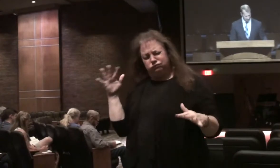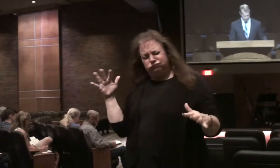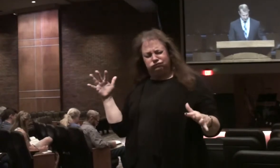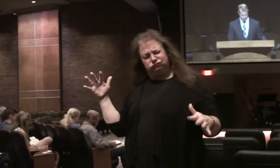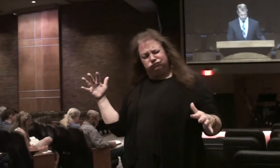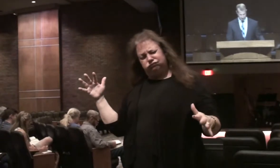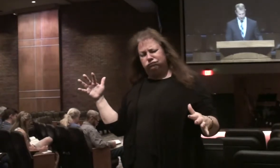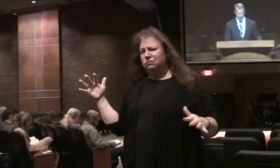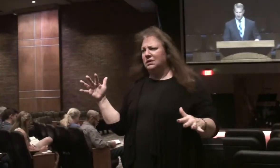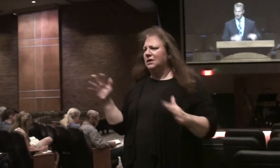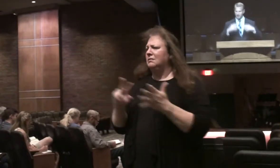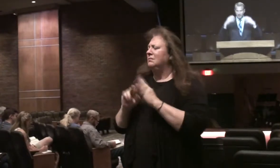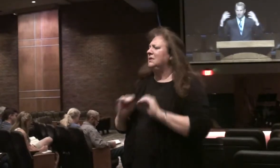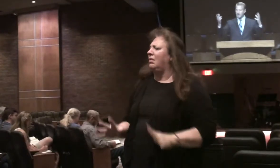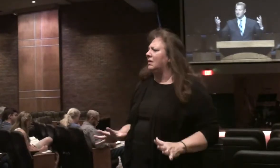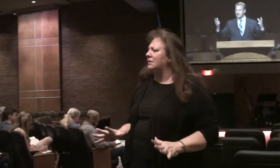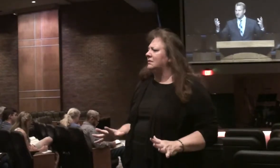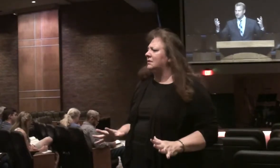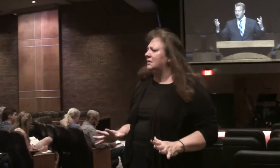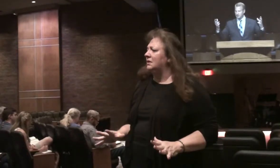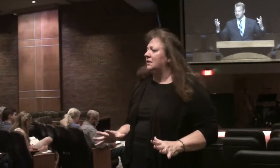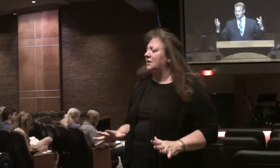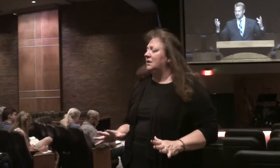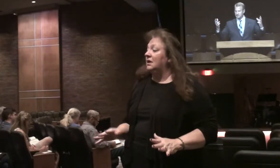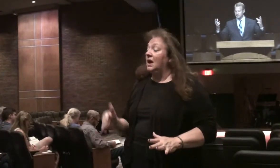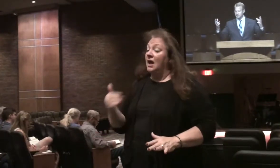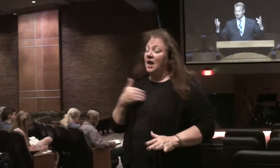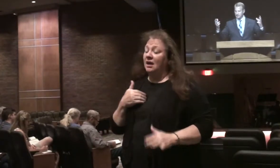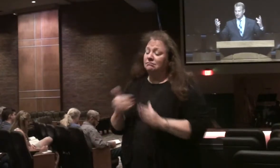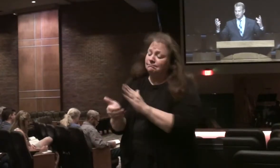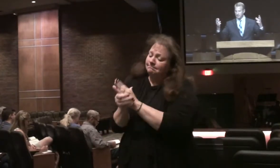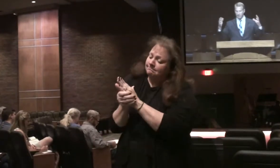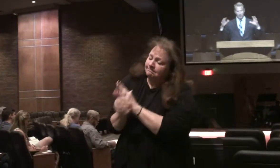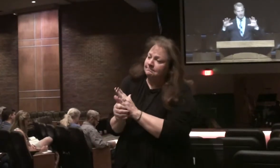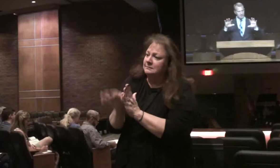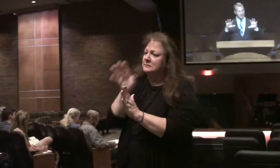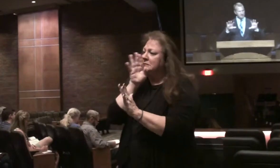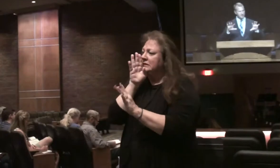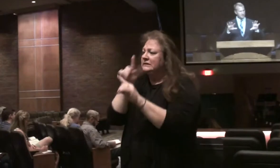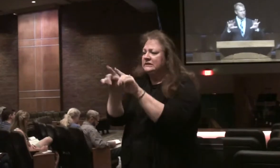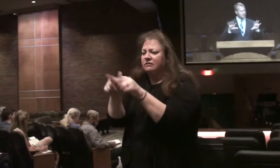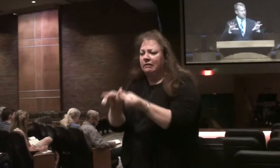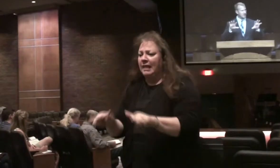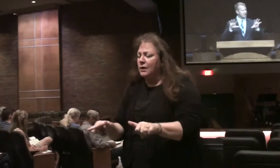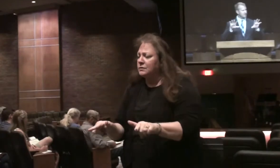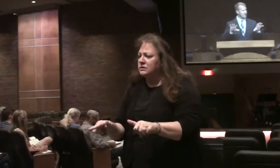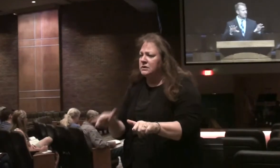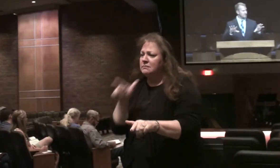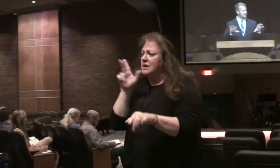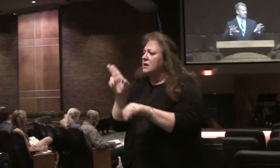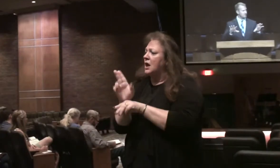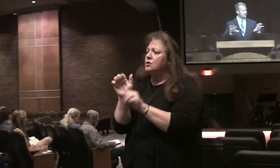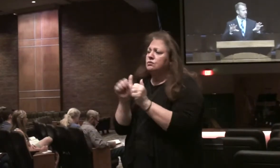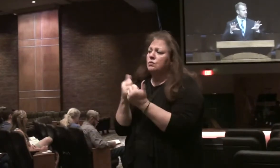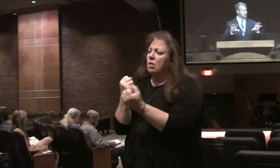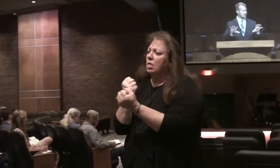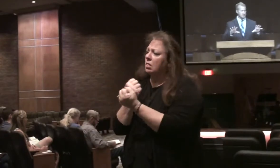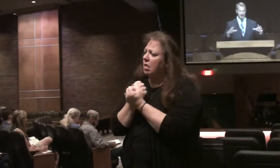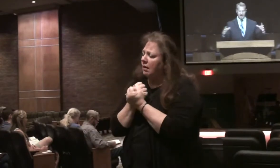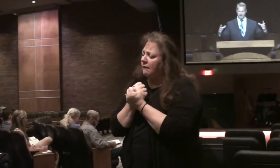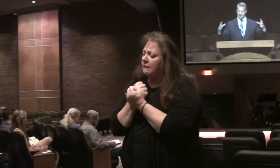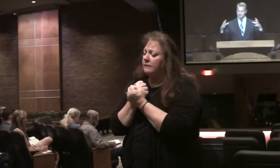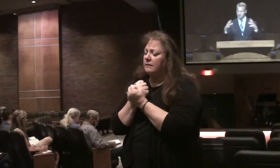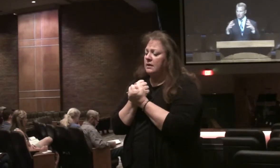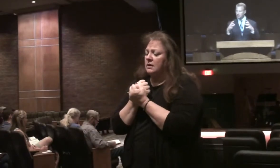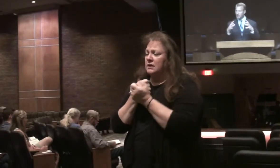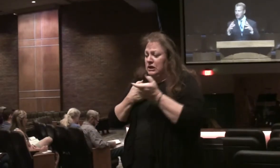cymbal. If you had the greatest gift of tongues, but it wasn't being used in love, being driven